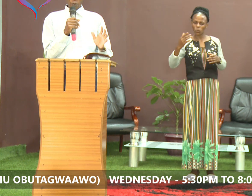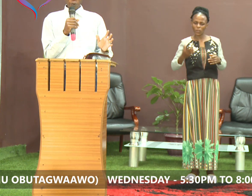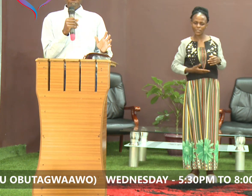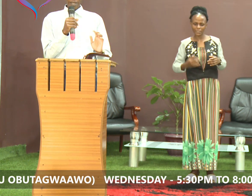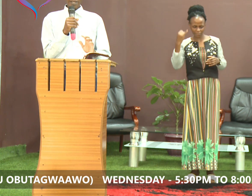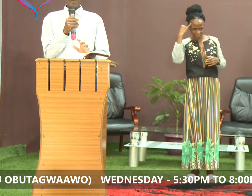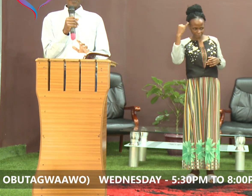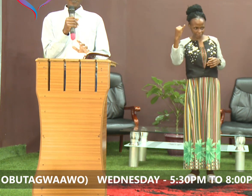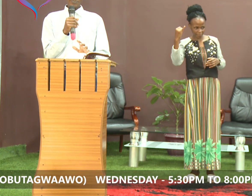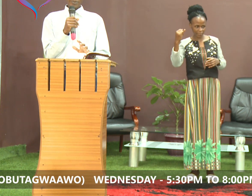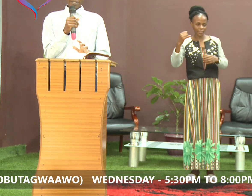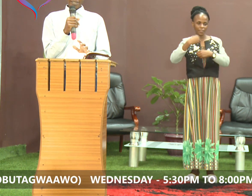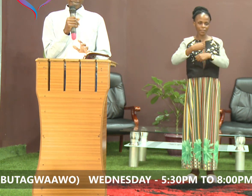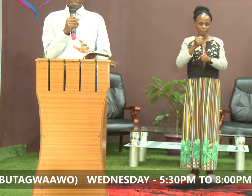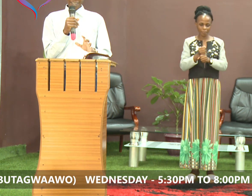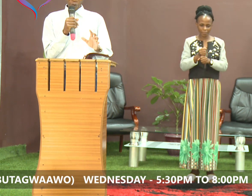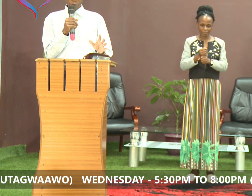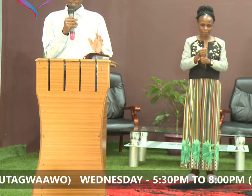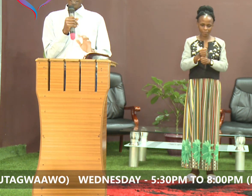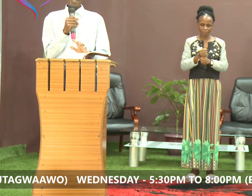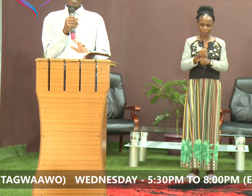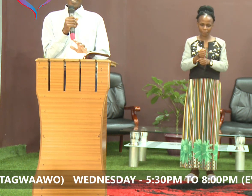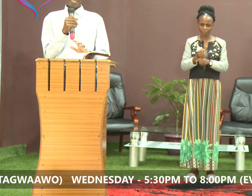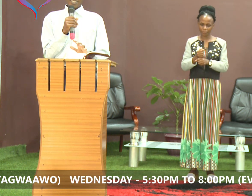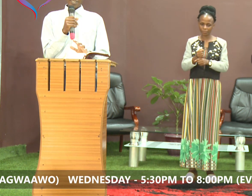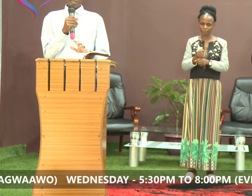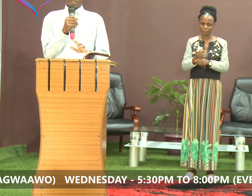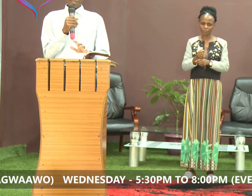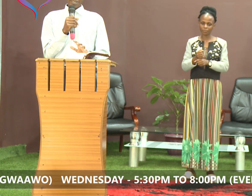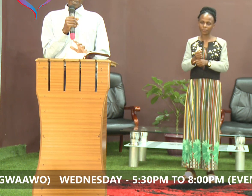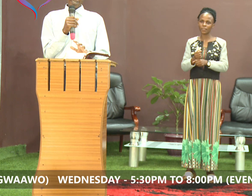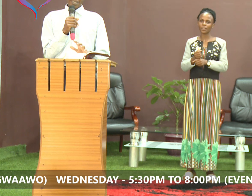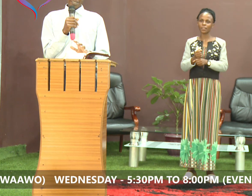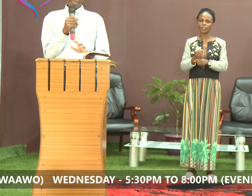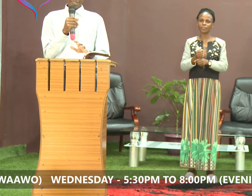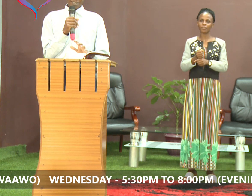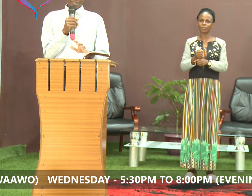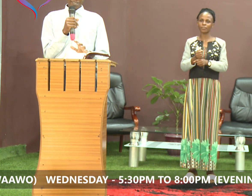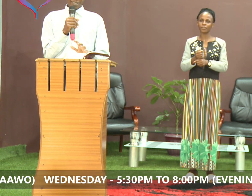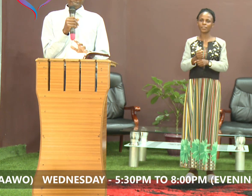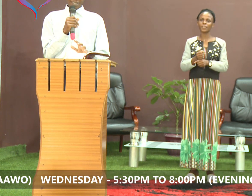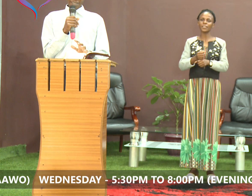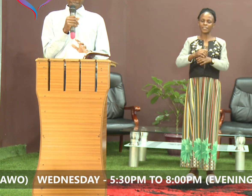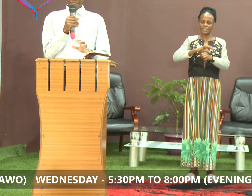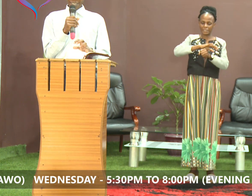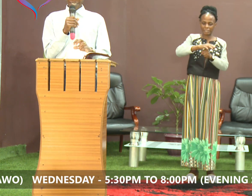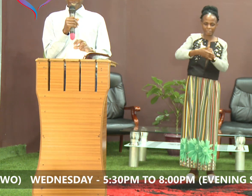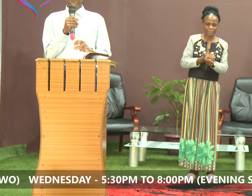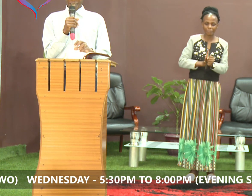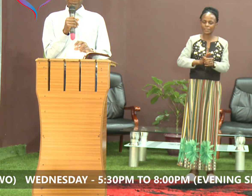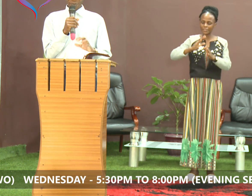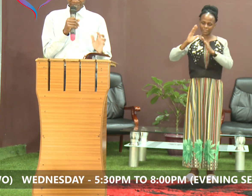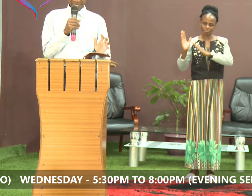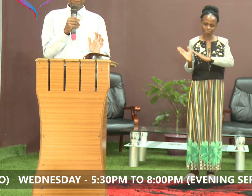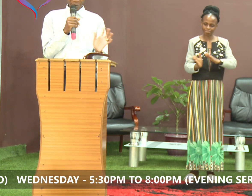muntu alowooza. Creates. Natonda. Encodes the message. Ategeka message.